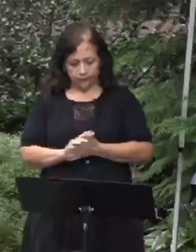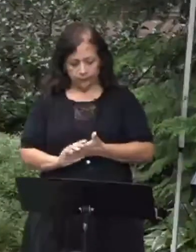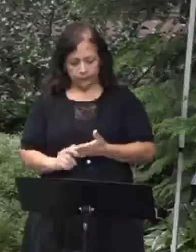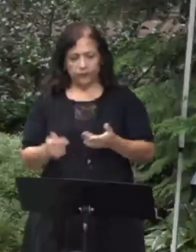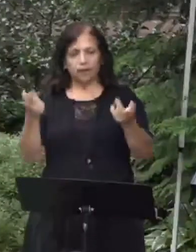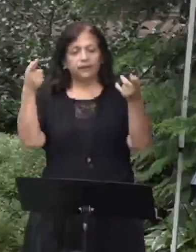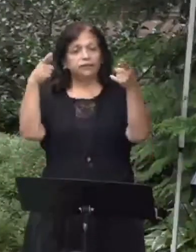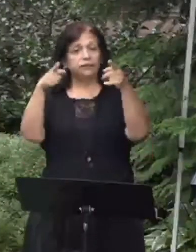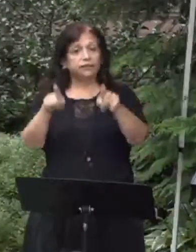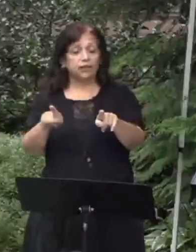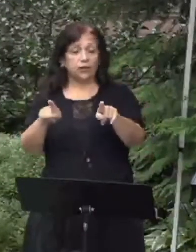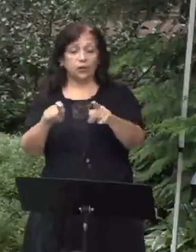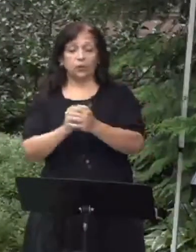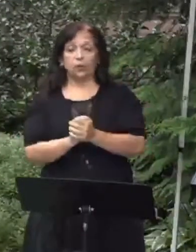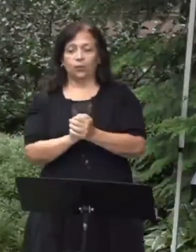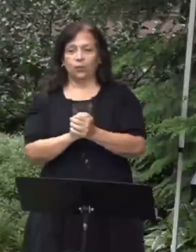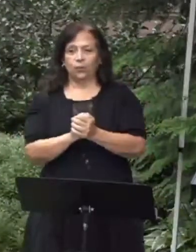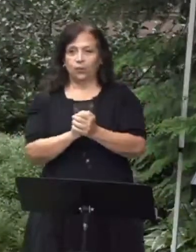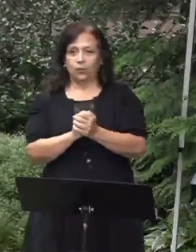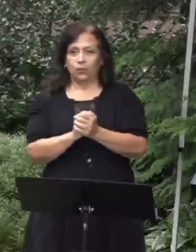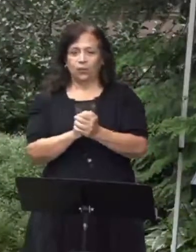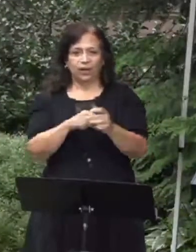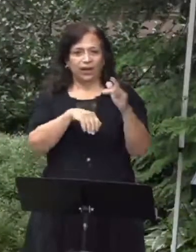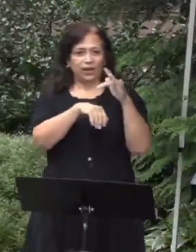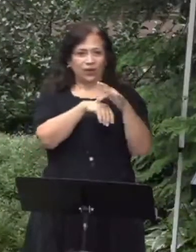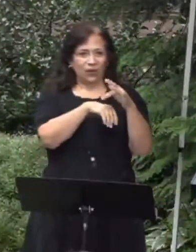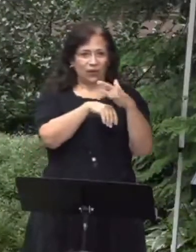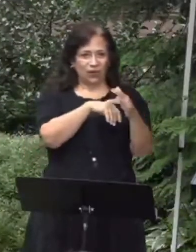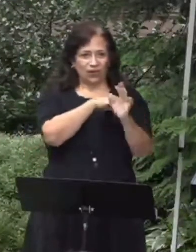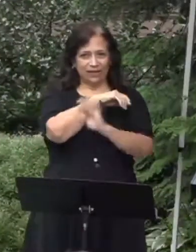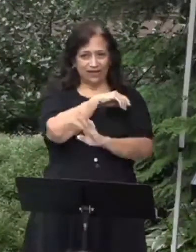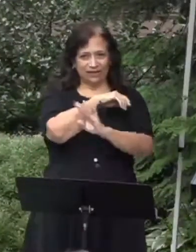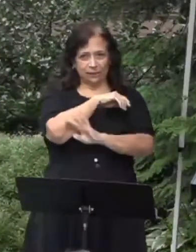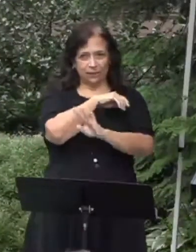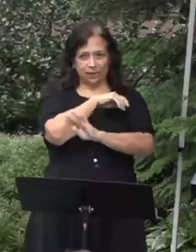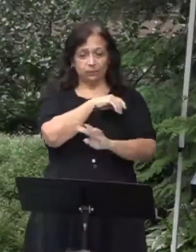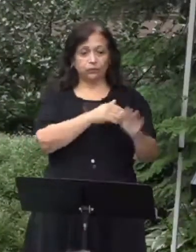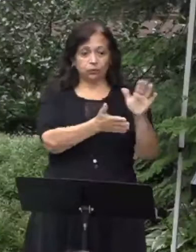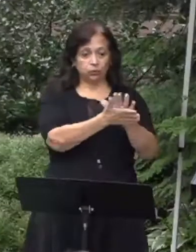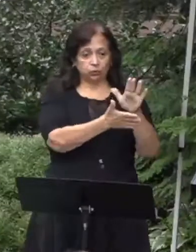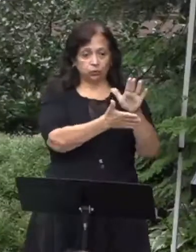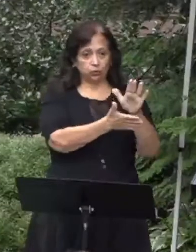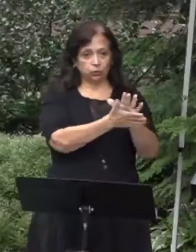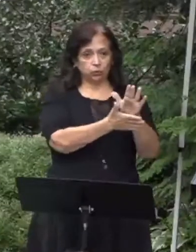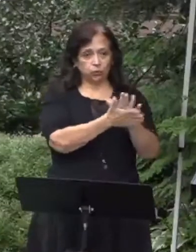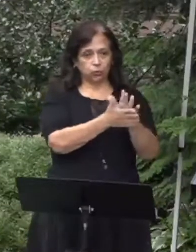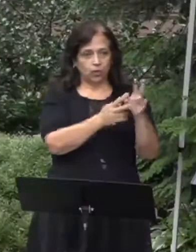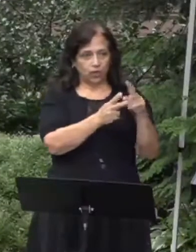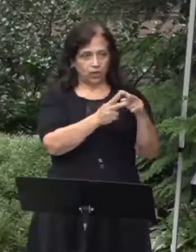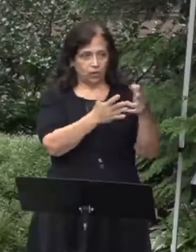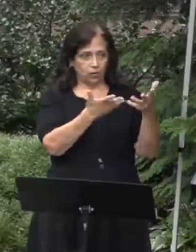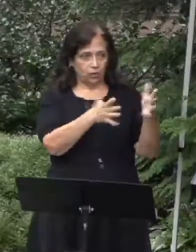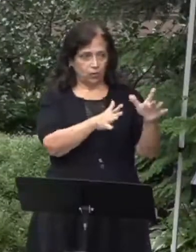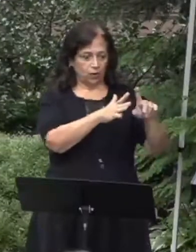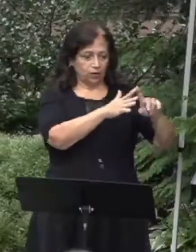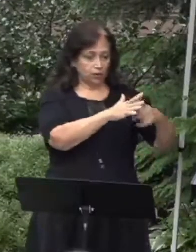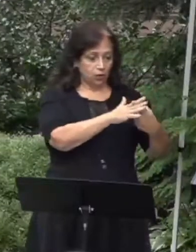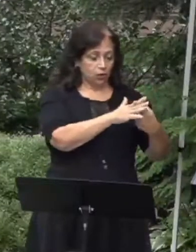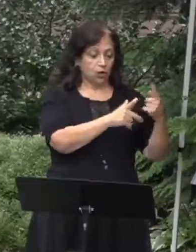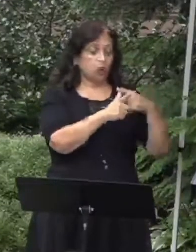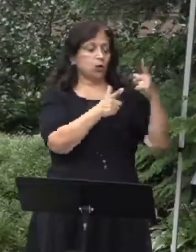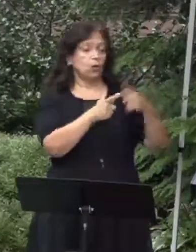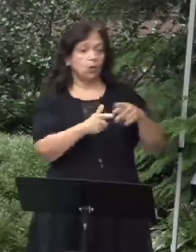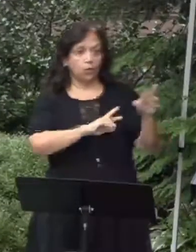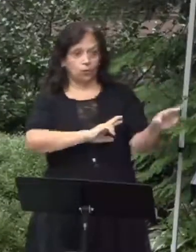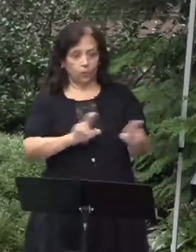So it is still early September. So school has either already started or is